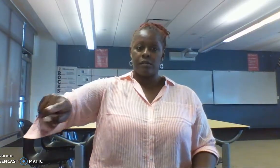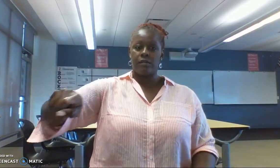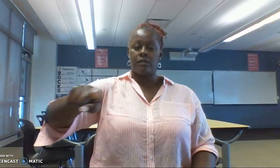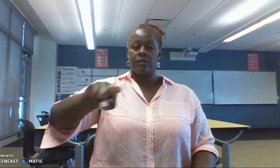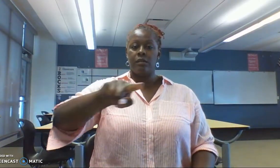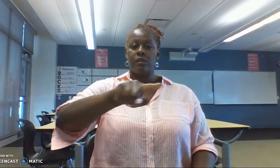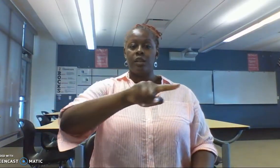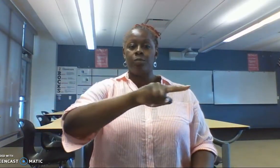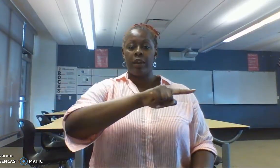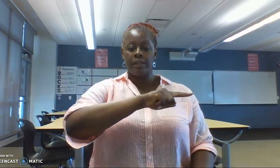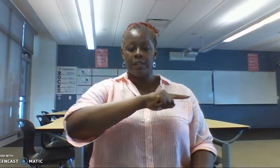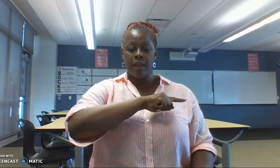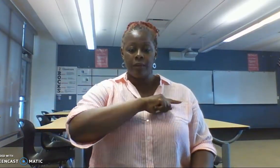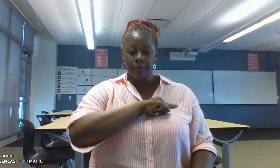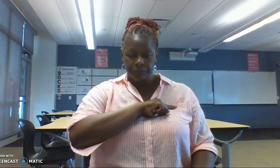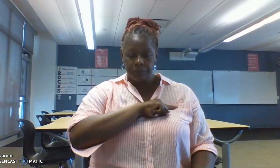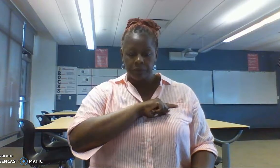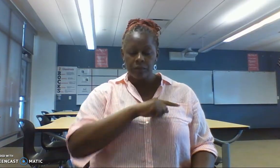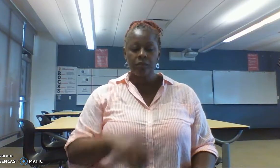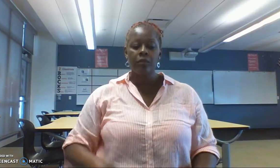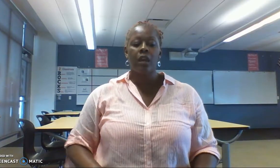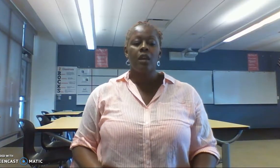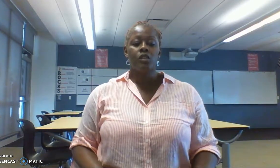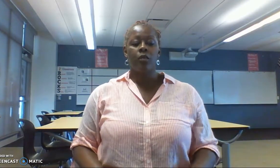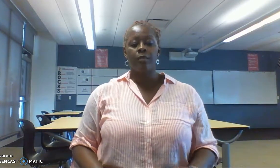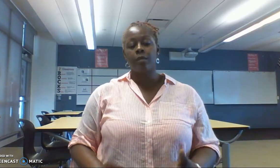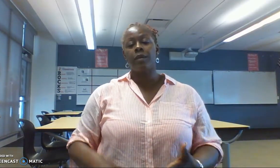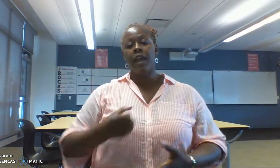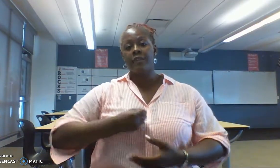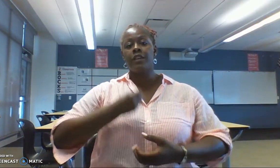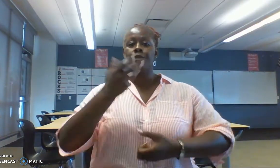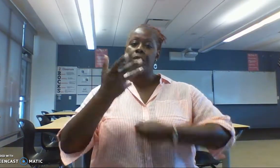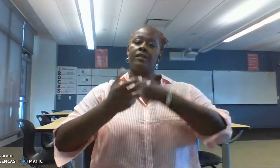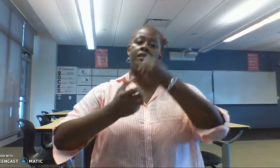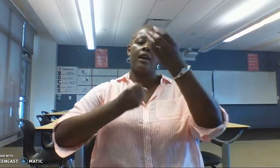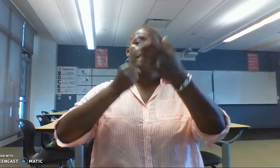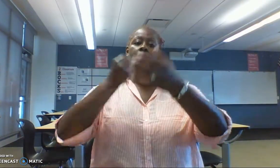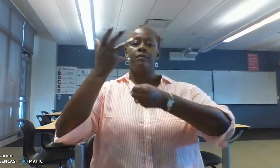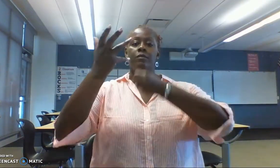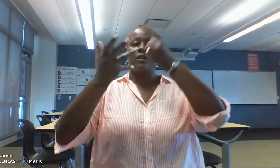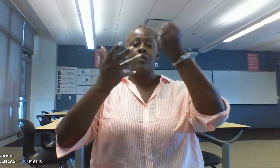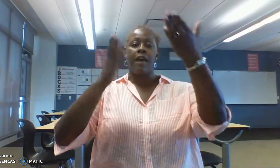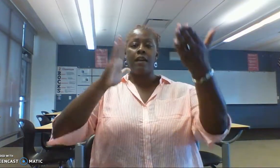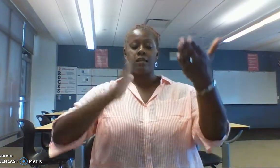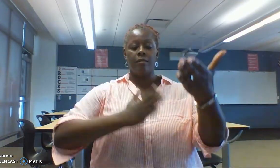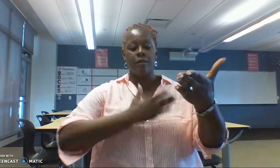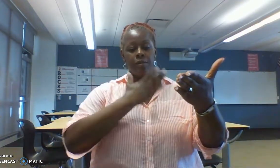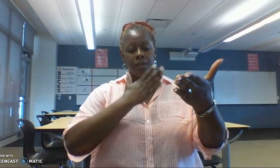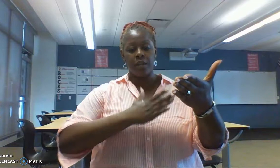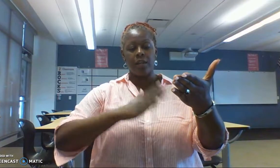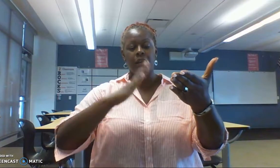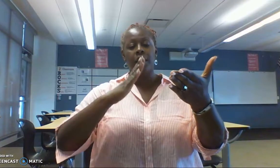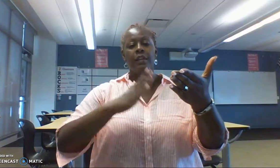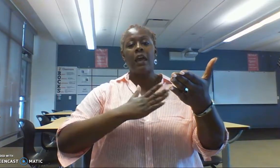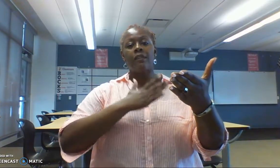us. So let's break it down. So remember we had the express sign. We know that. Music. Now the